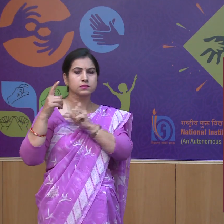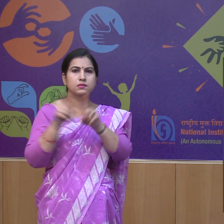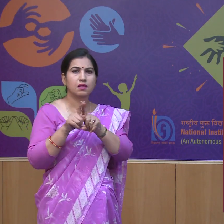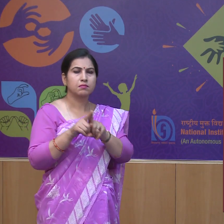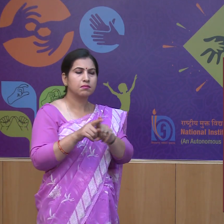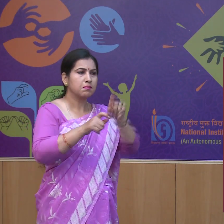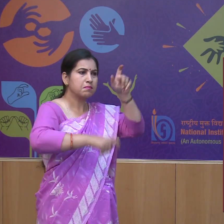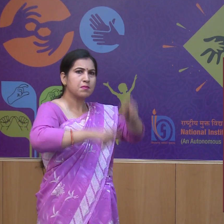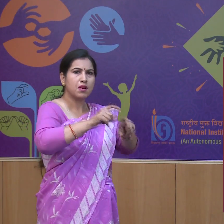craftsmen,